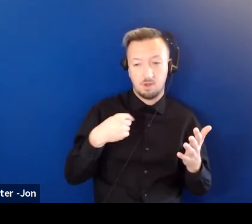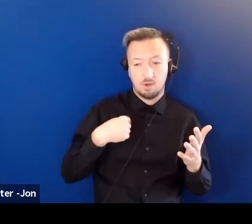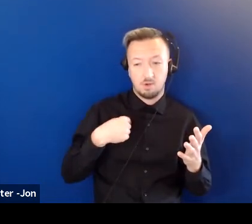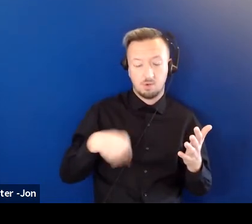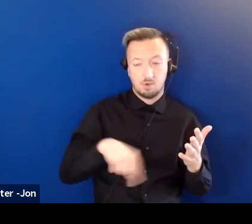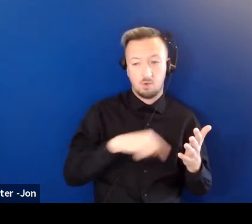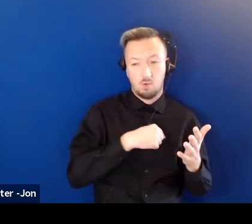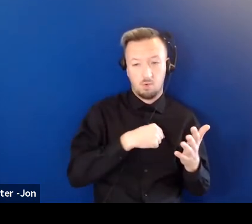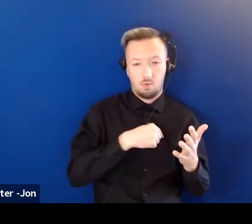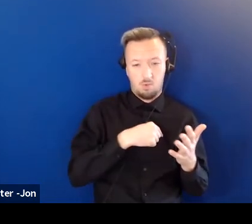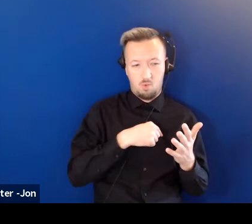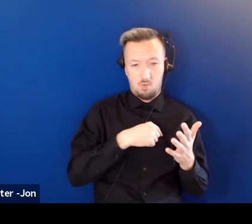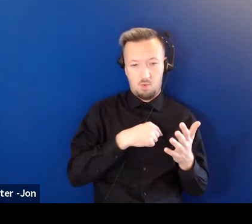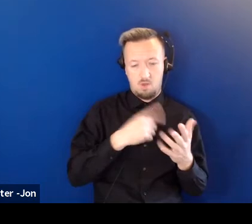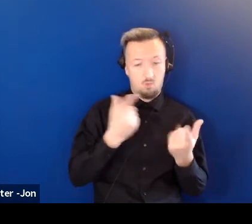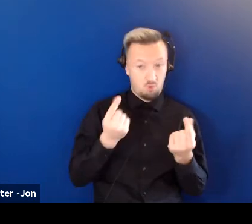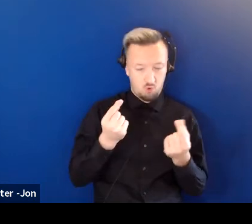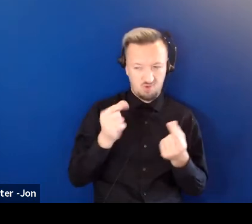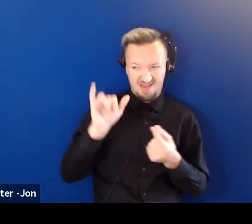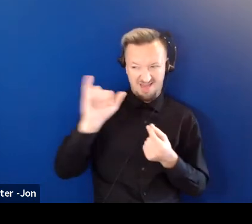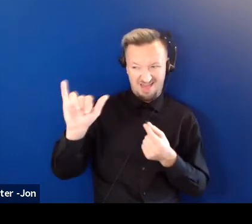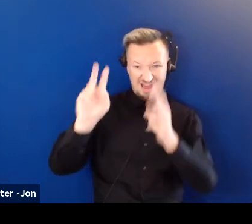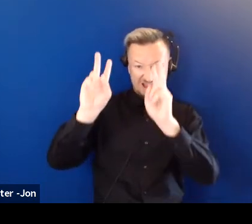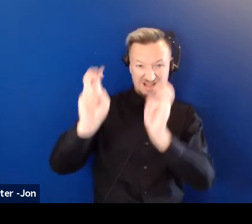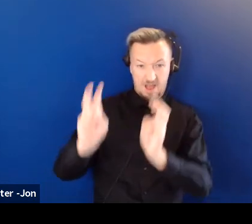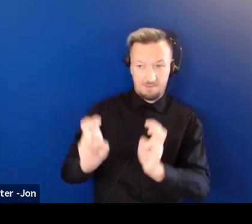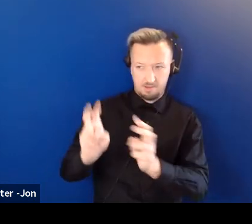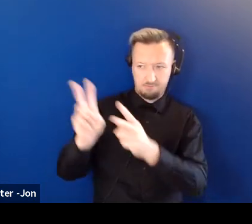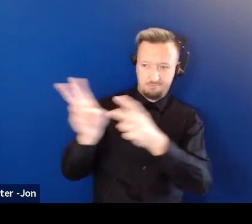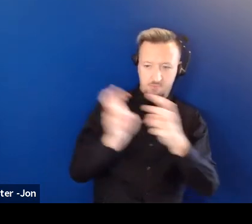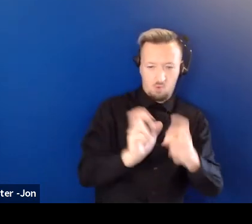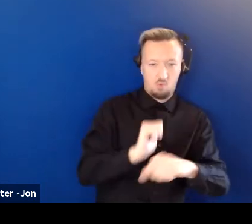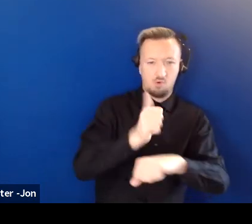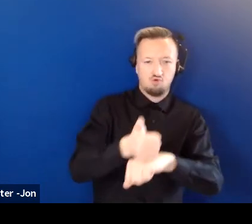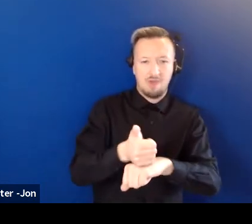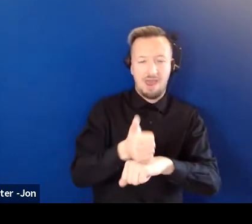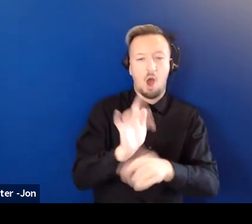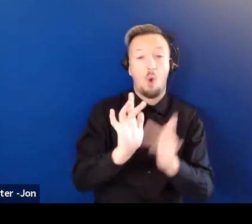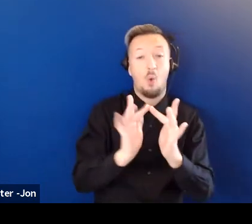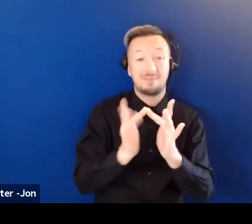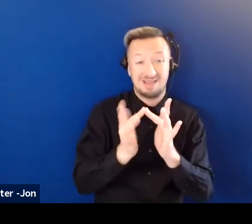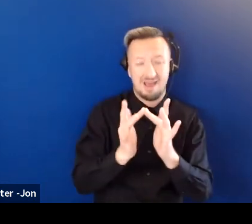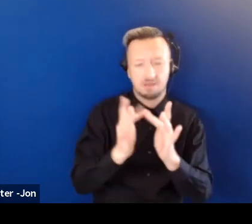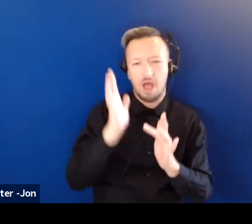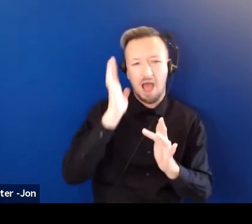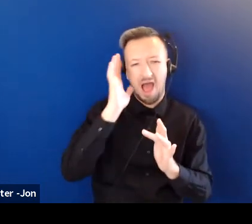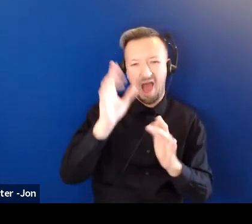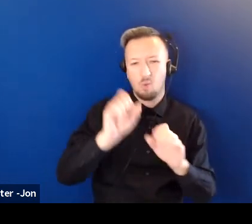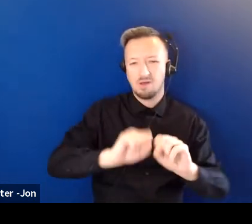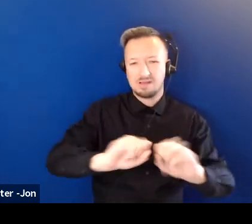topics, creating a website, and I have all the links in here, and I'll make sure that this updated PowerPoint is sent out to